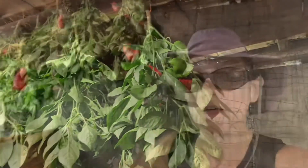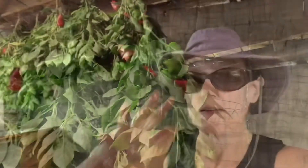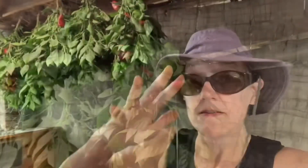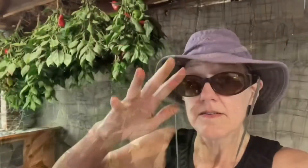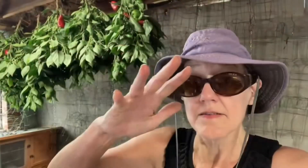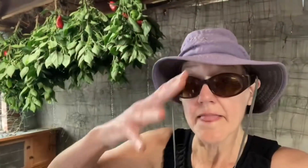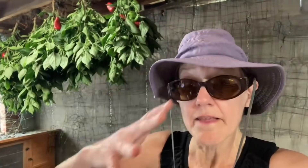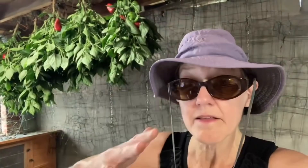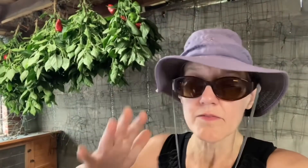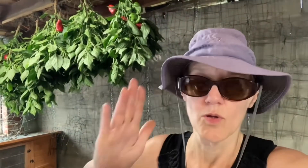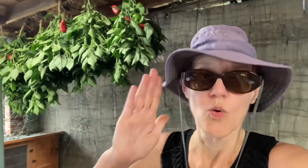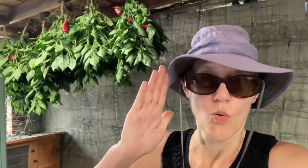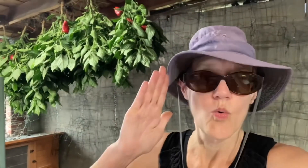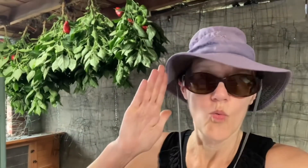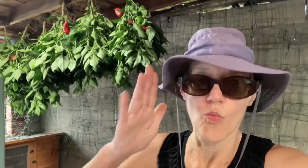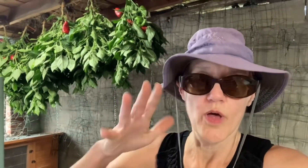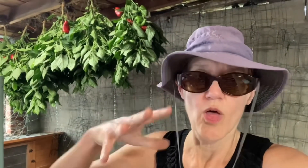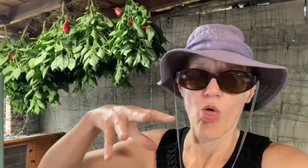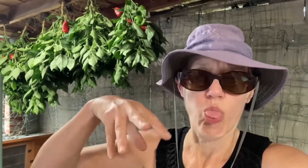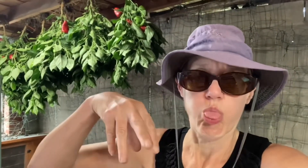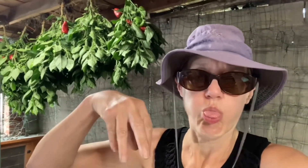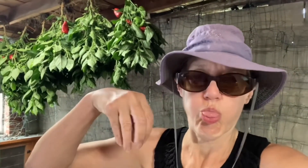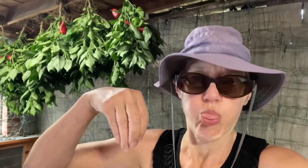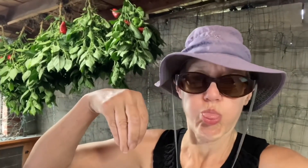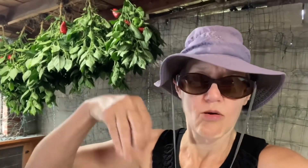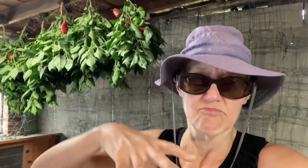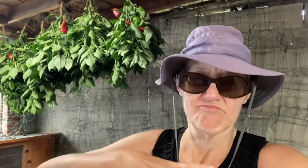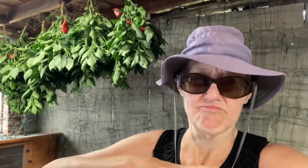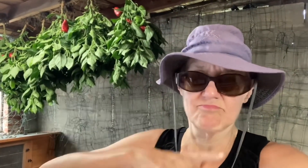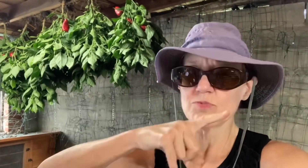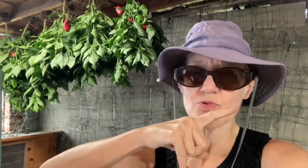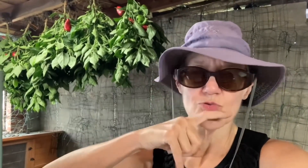Now the leaves are going to wilt and dry out, and that's fine.